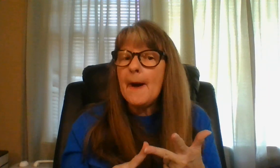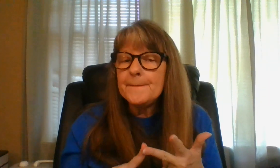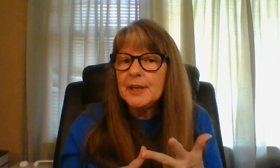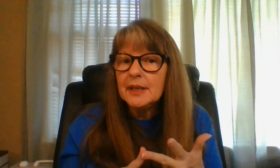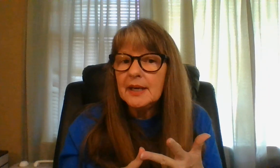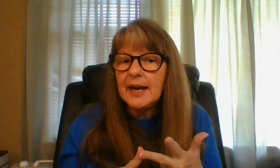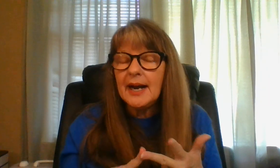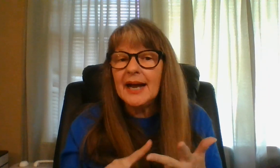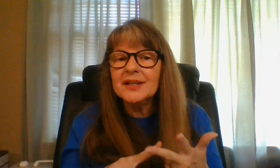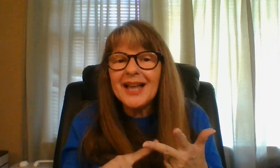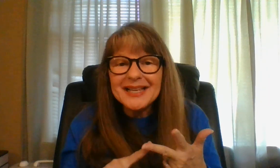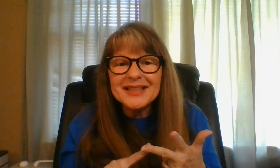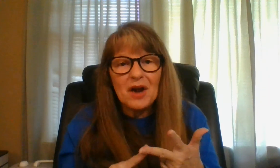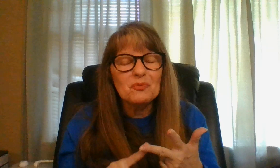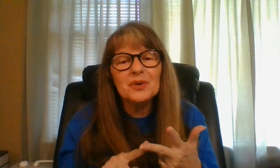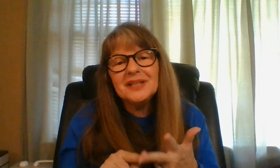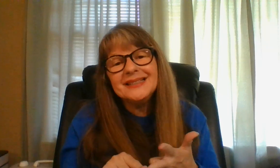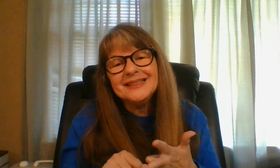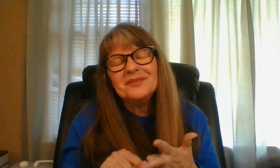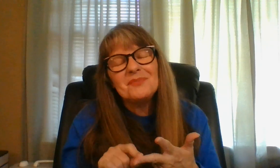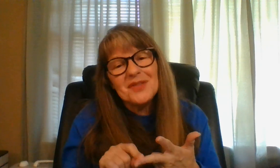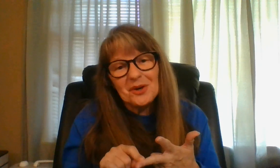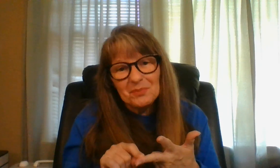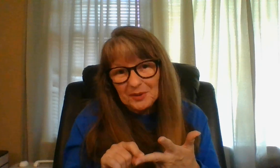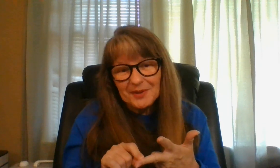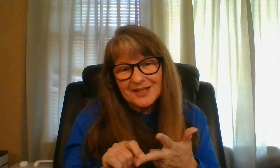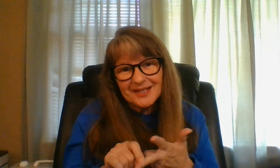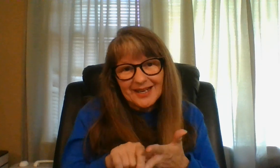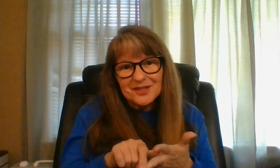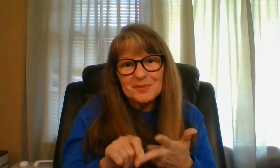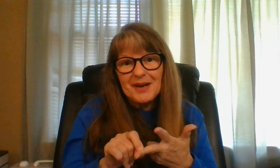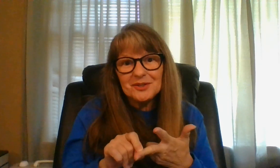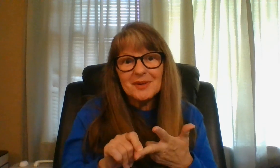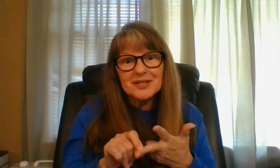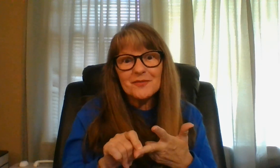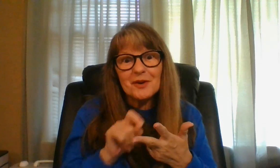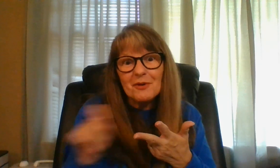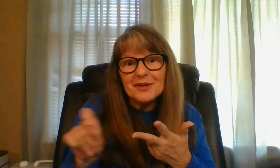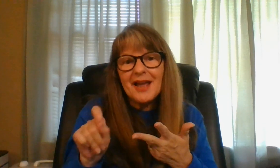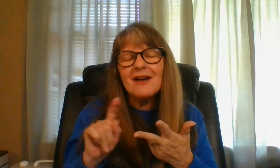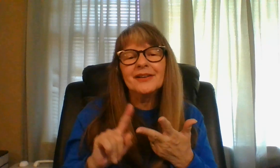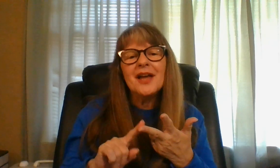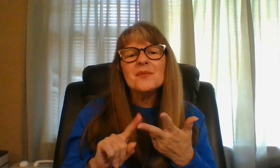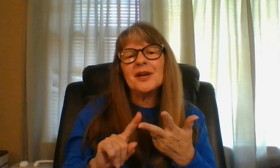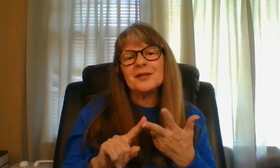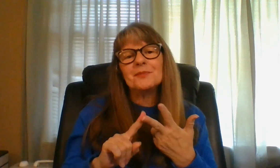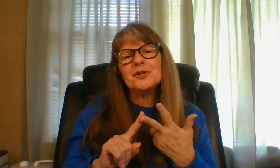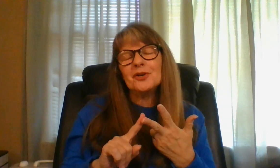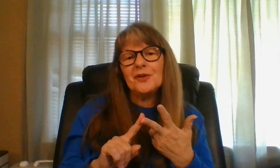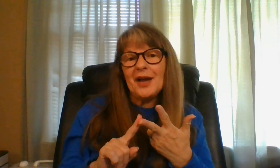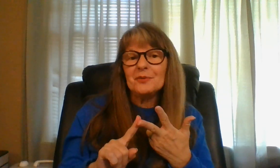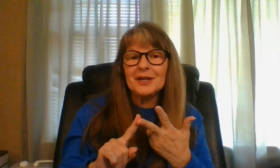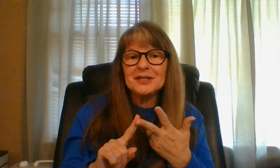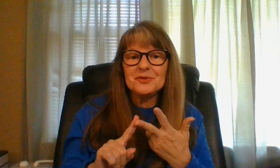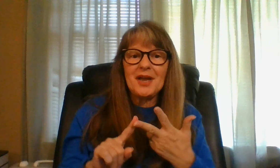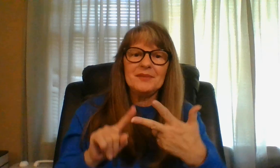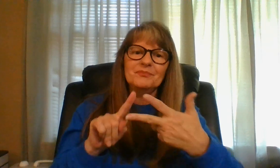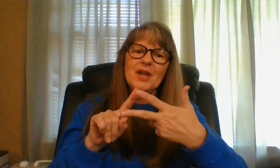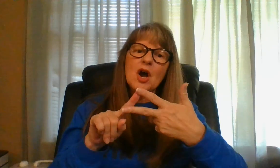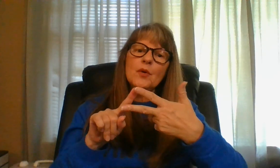up? I really put that on purpose. I kind of smiled to myself when I wrote it down because I'm going to show you how we're going to do that.